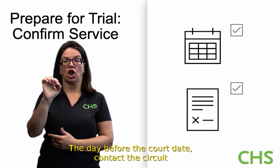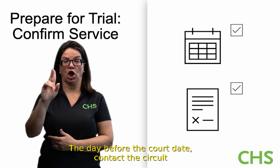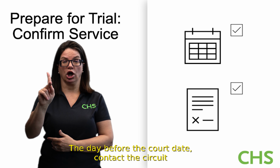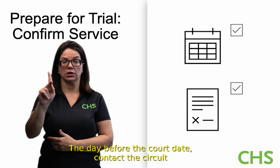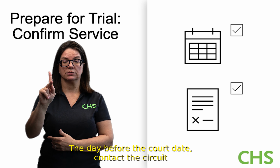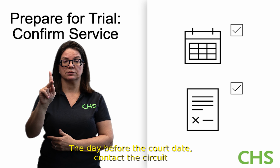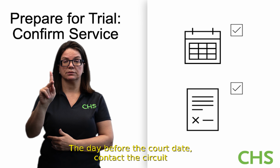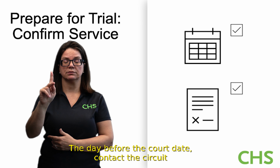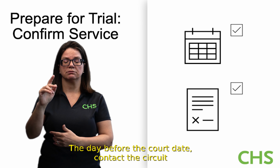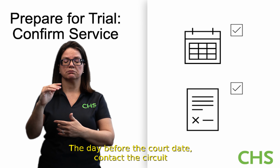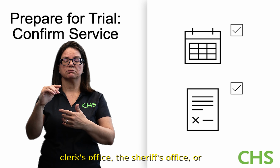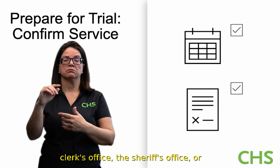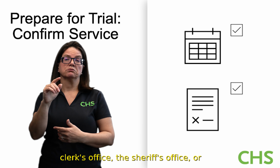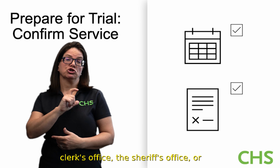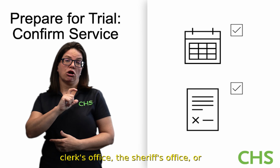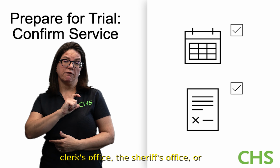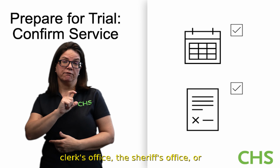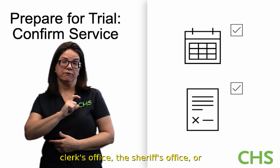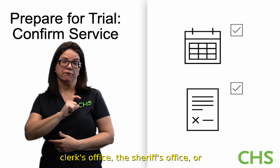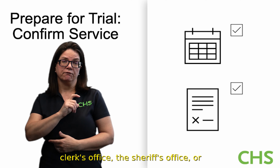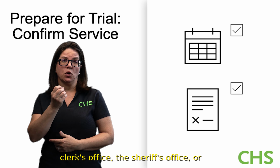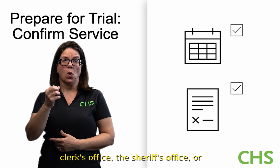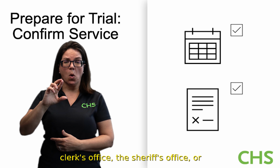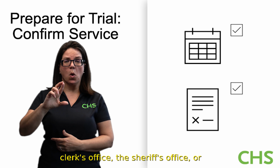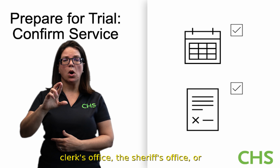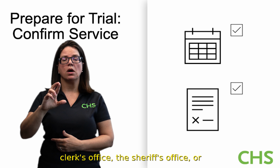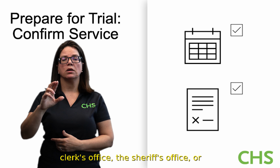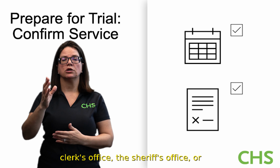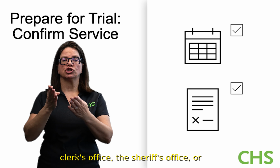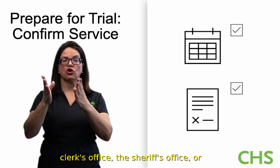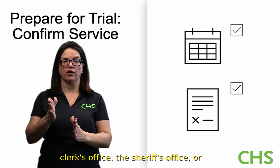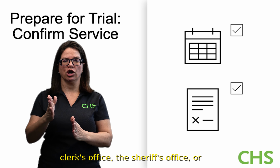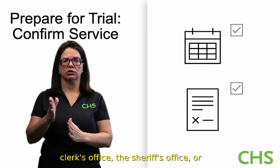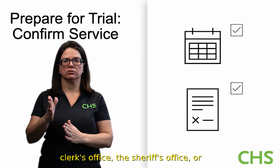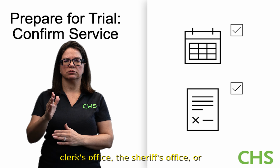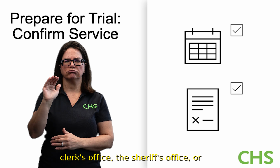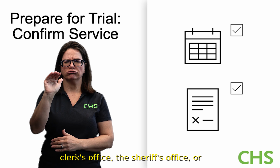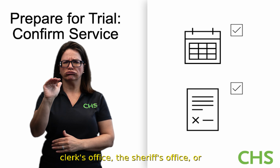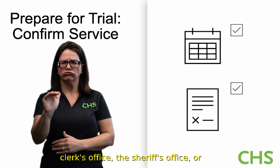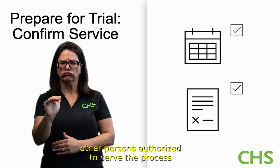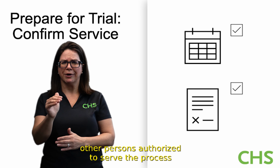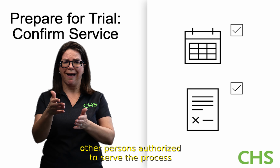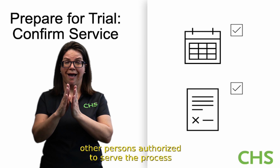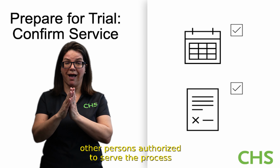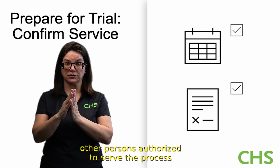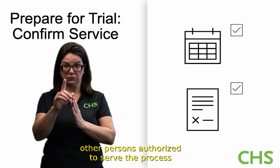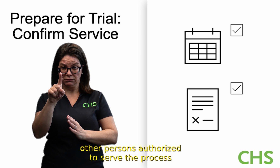clerk's office, the sheriff's office, or other persons authorized to serve the process to